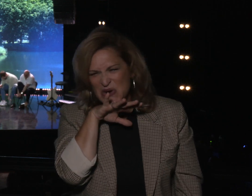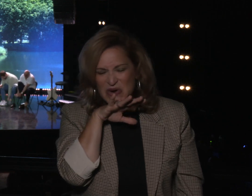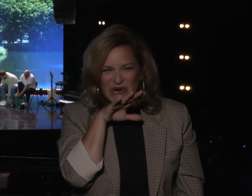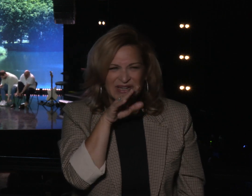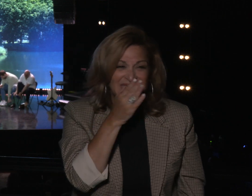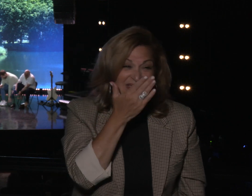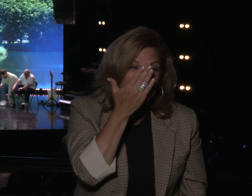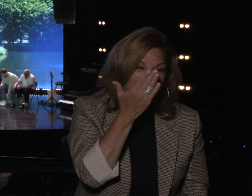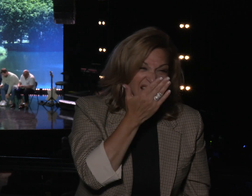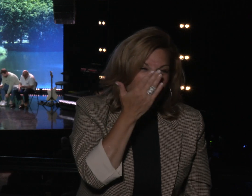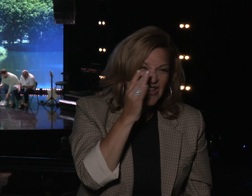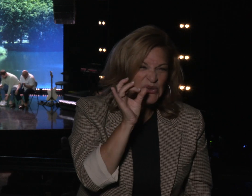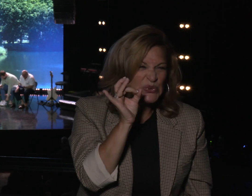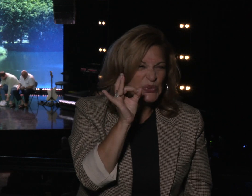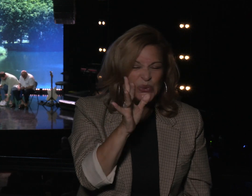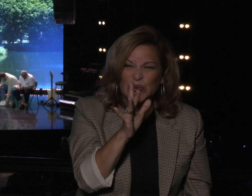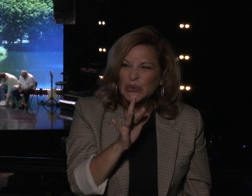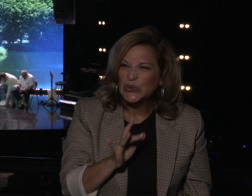stinky,